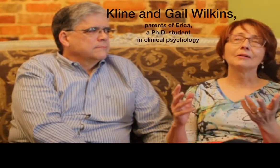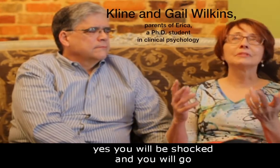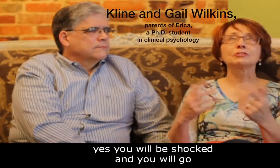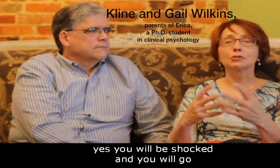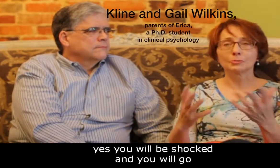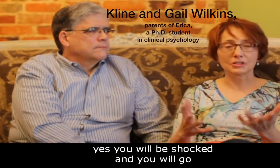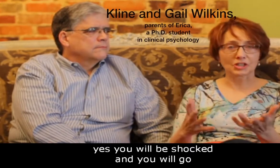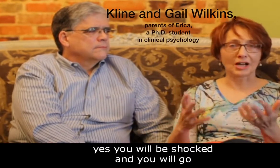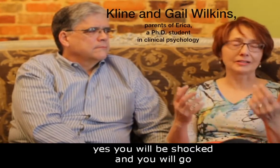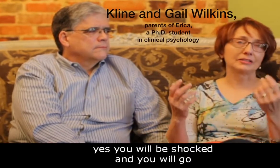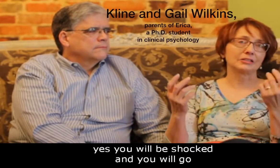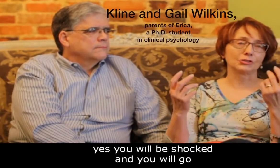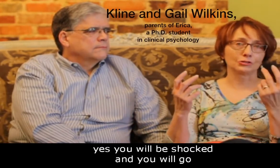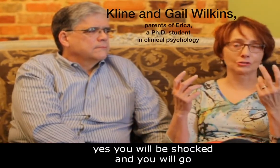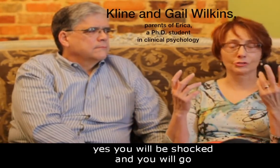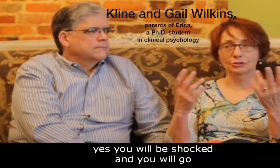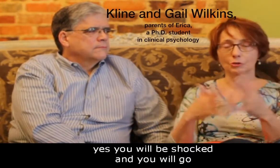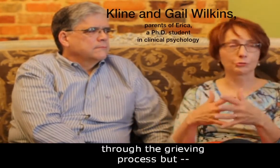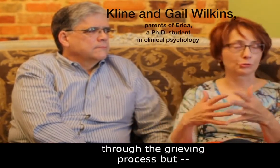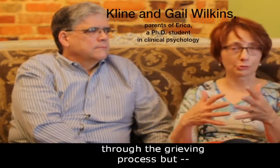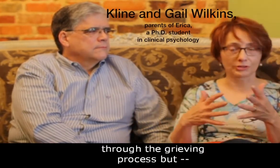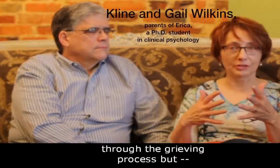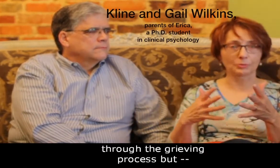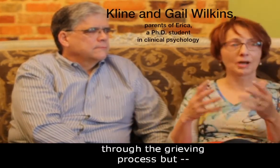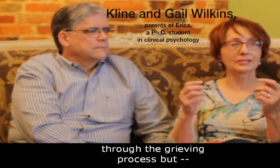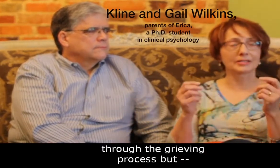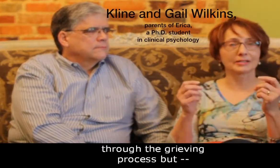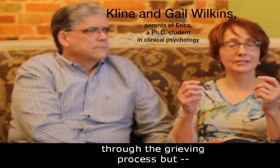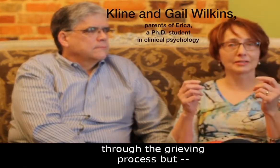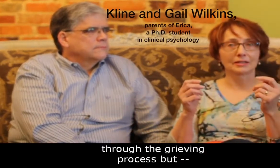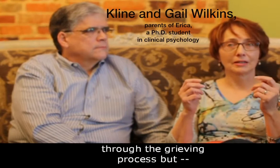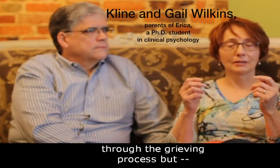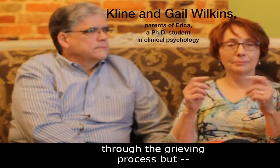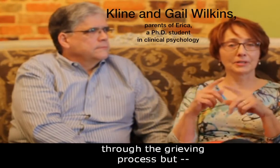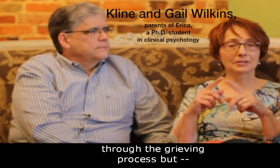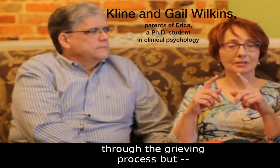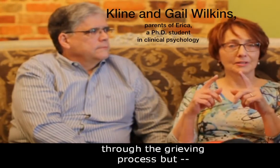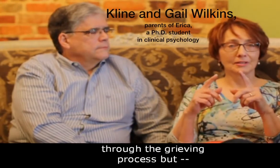Yes, you're going to be shocked, and yes, you're going to go through the grieving process, but